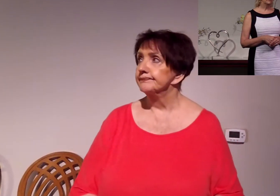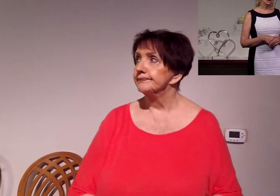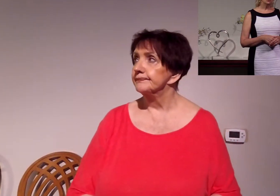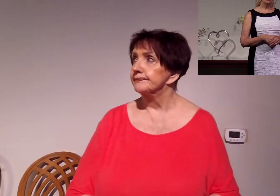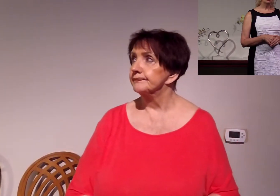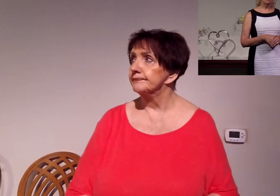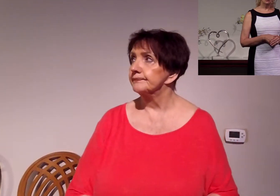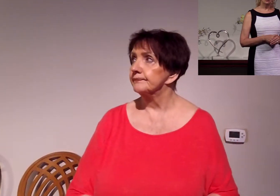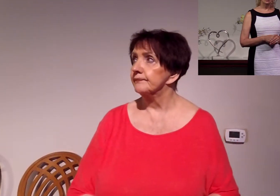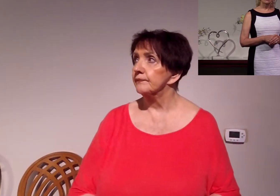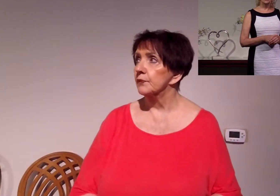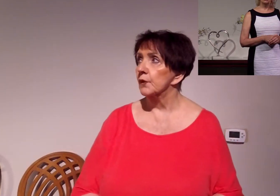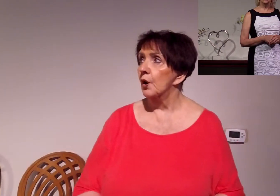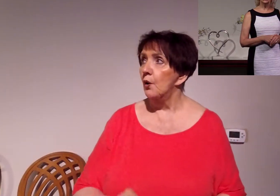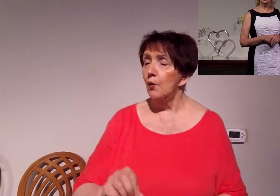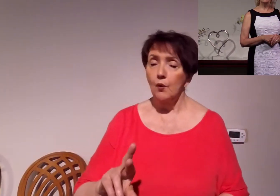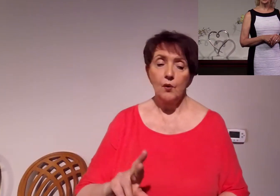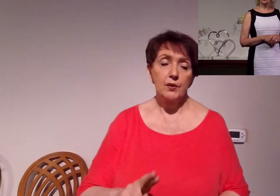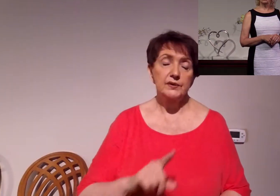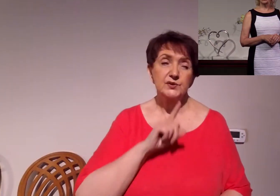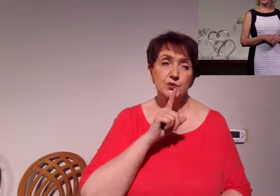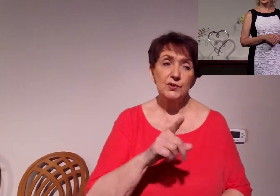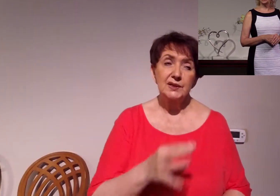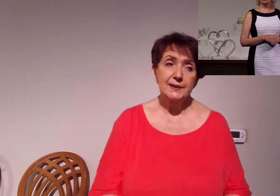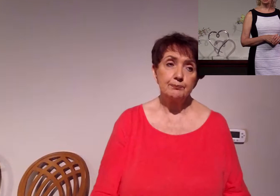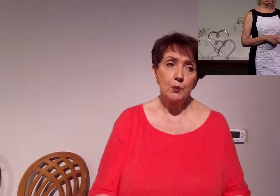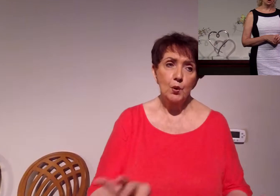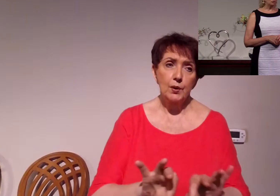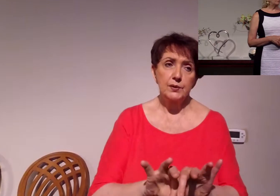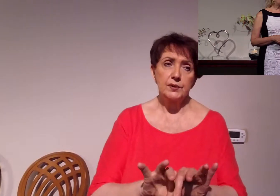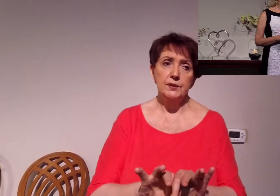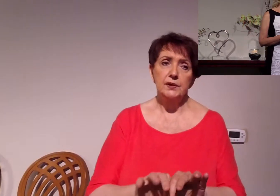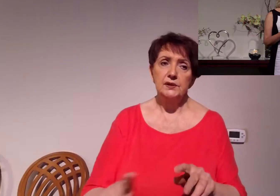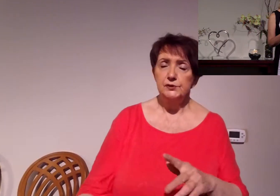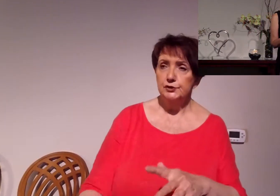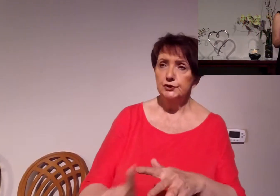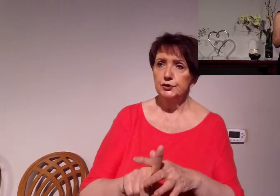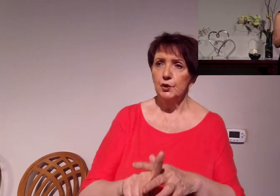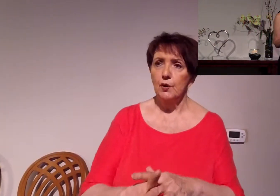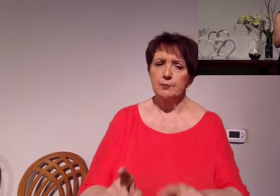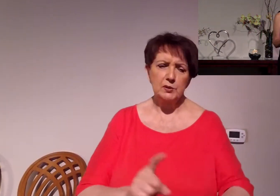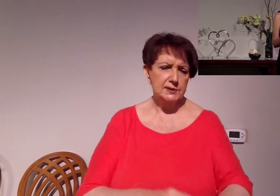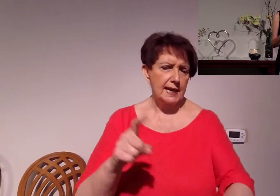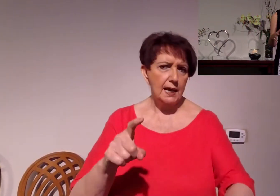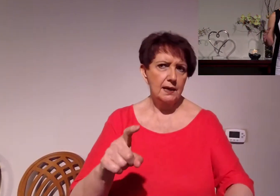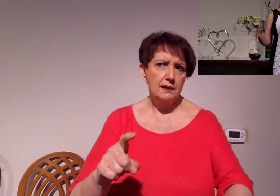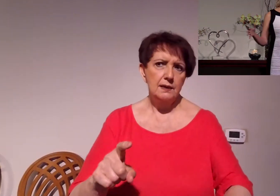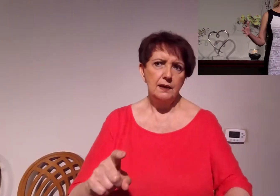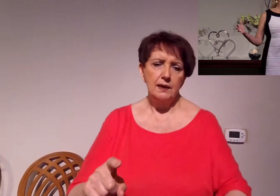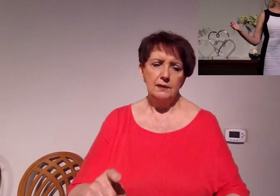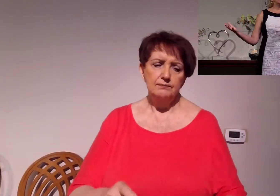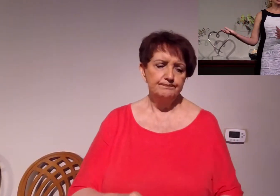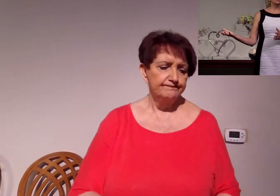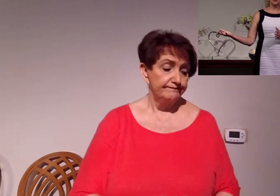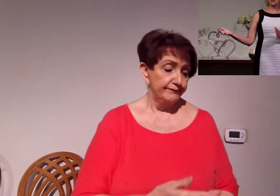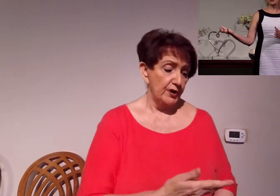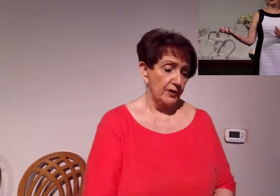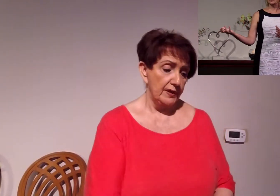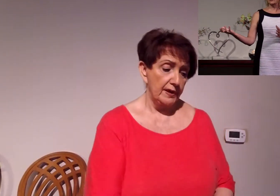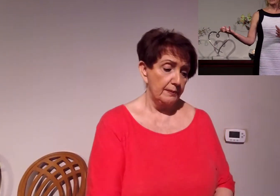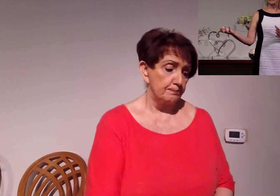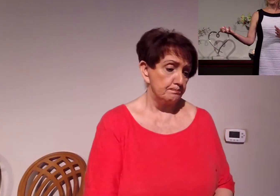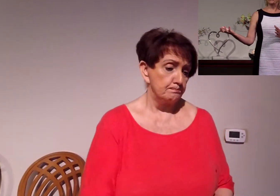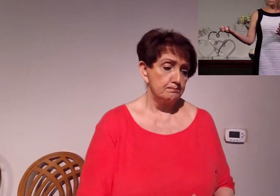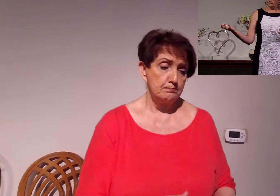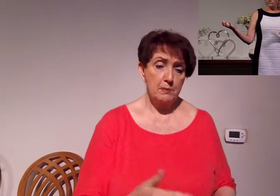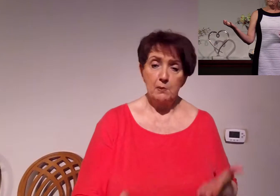right? Or it's really important for us to show up on time, and another person, it's really important for them to be